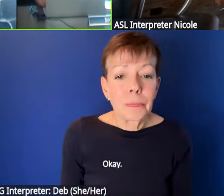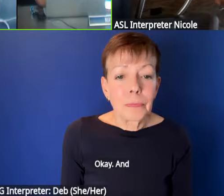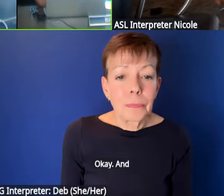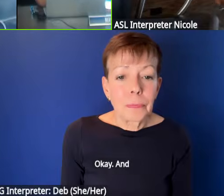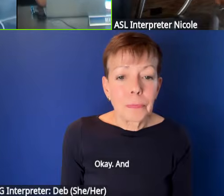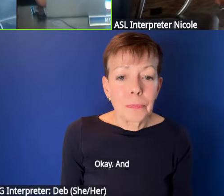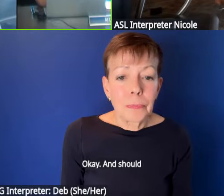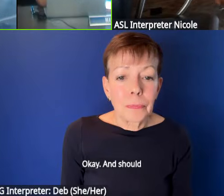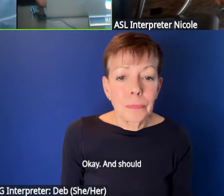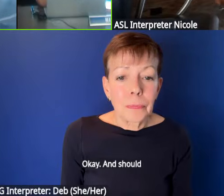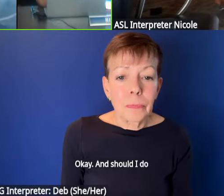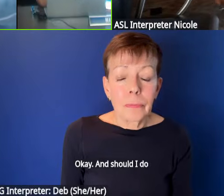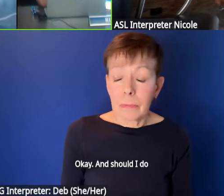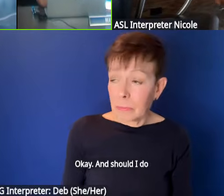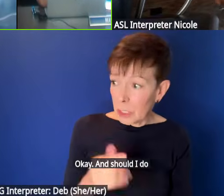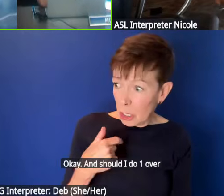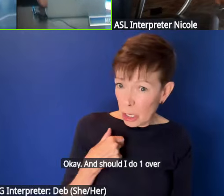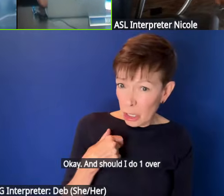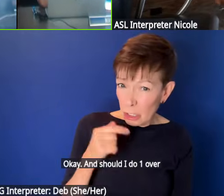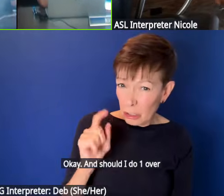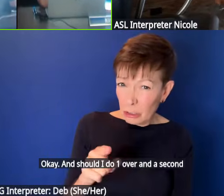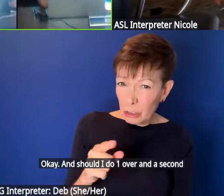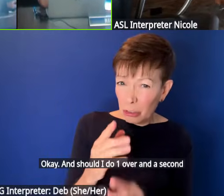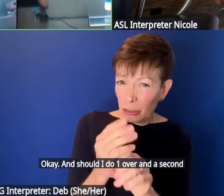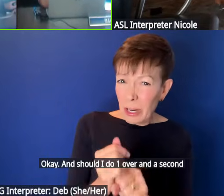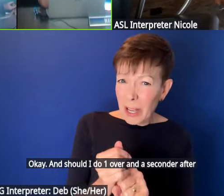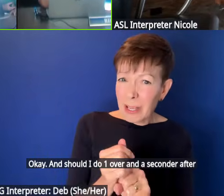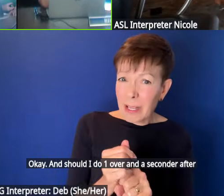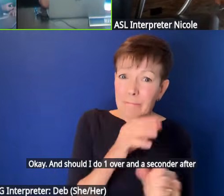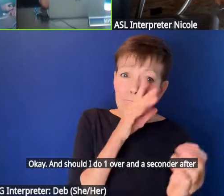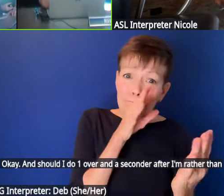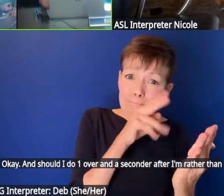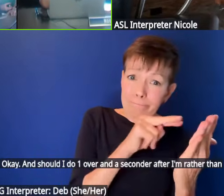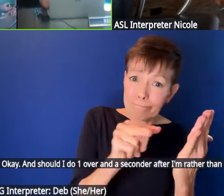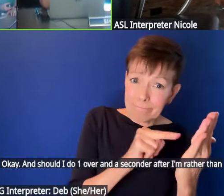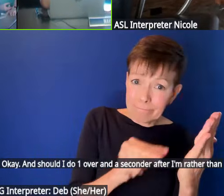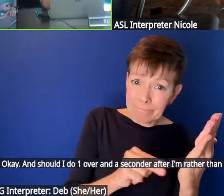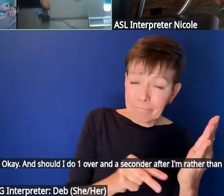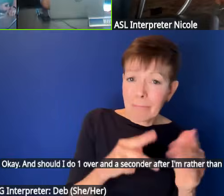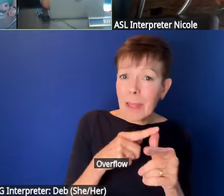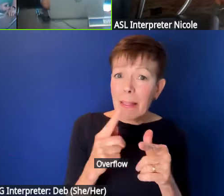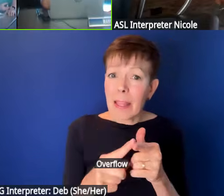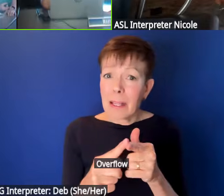I do a mover and a seconder after I've read it in? Or before?